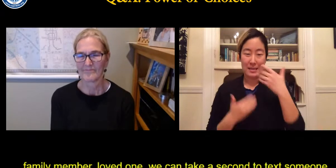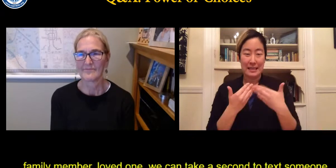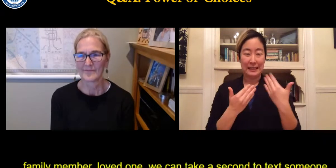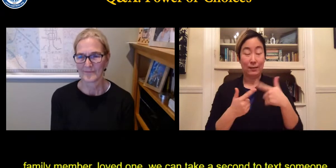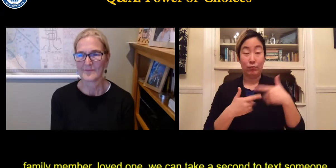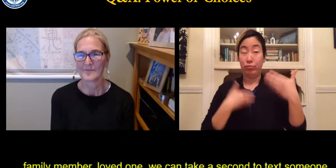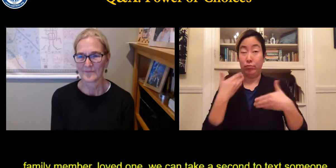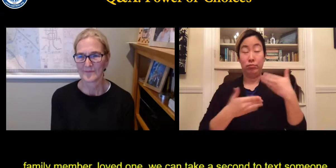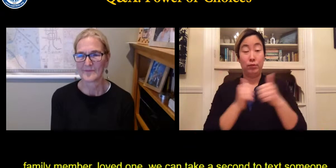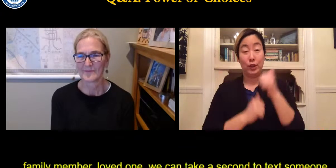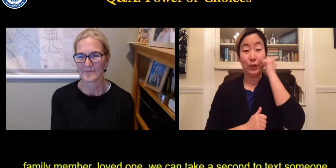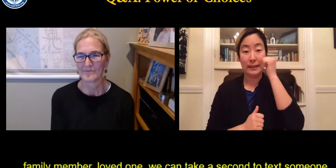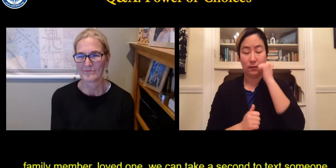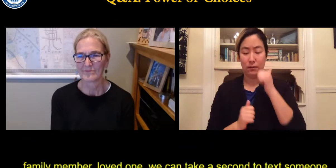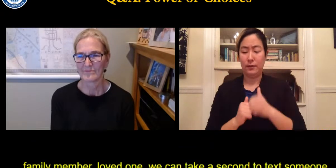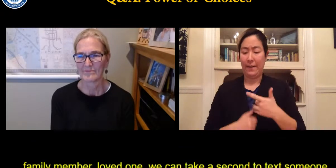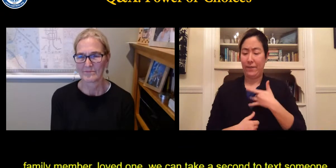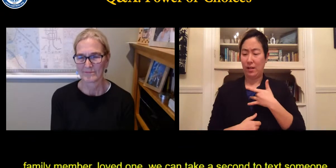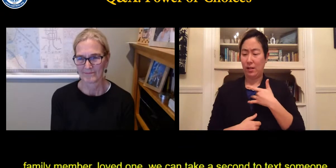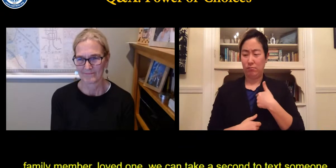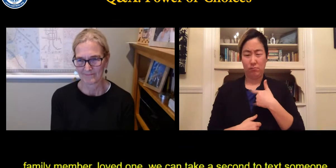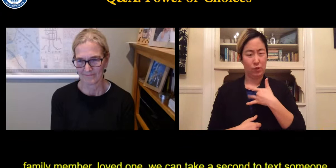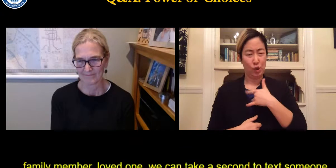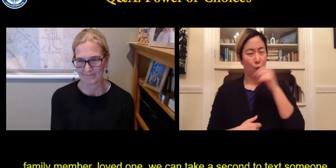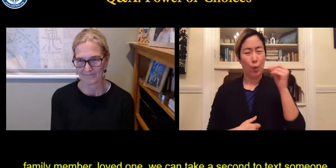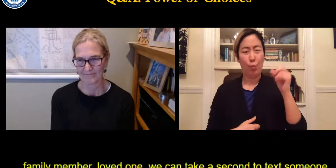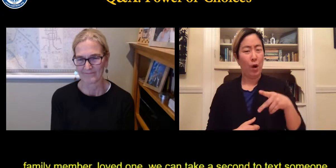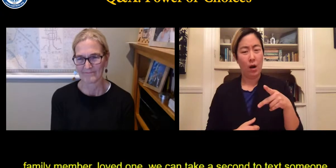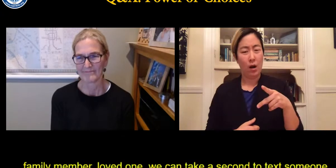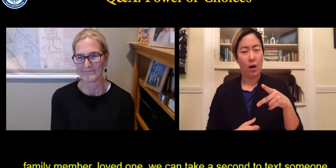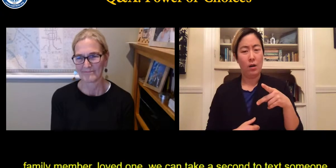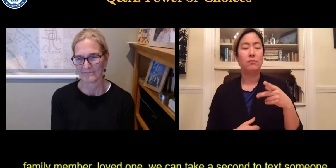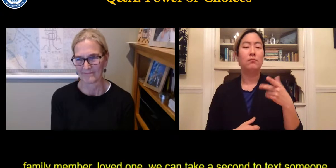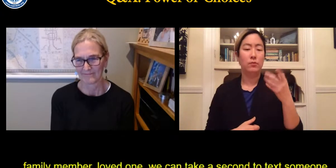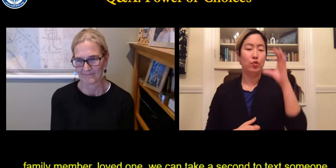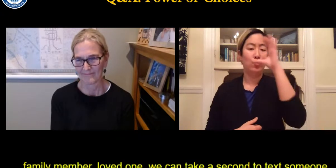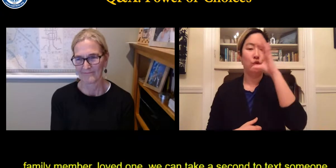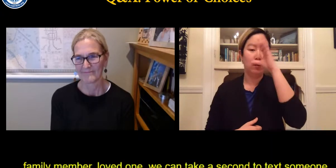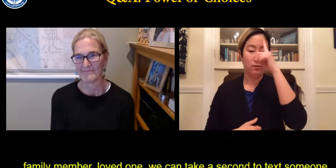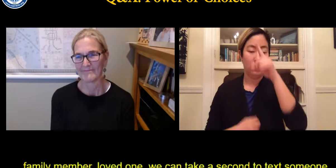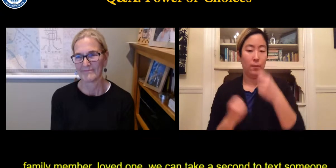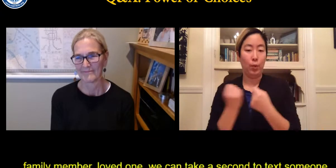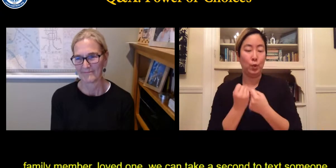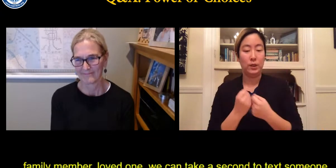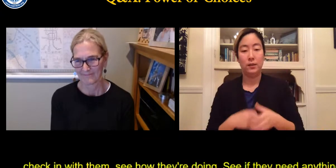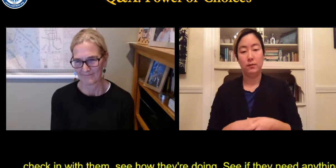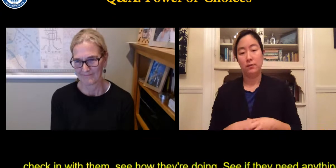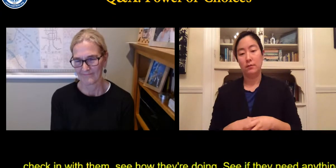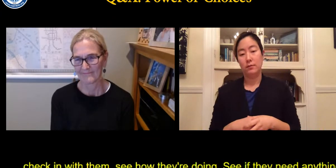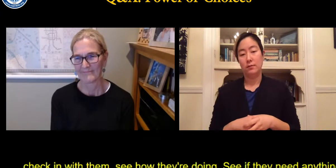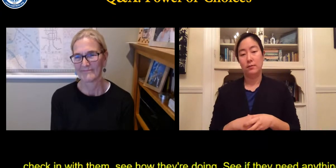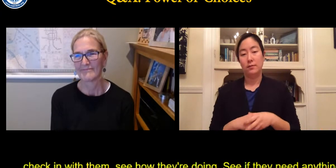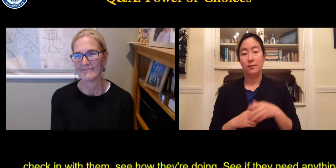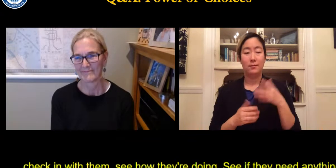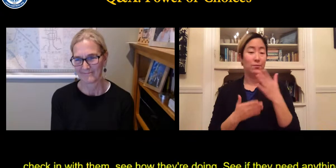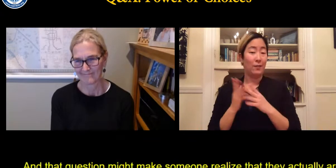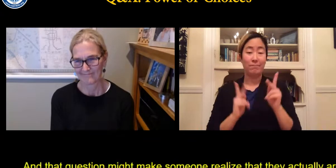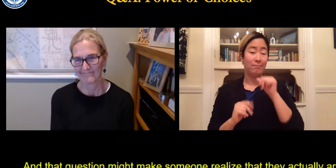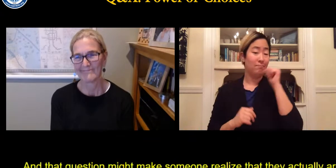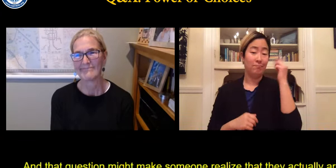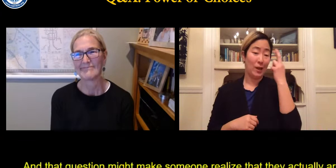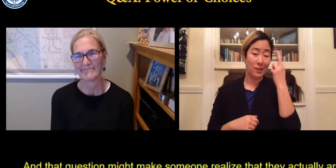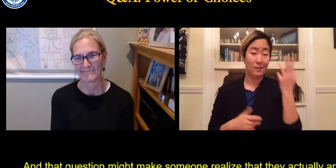And so just like a physical ailment, we go for a check-in. You can also go for a mental health check-in. If you're just not feeling